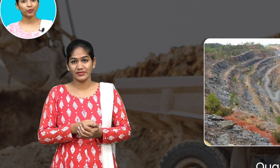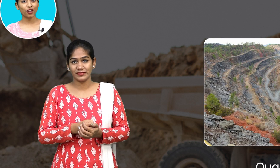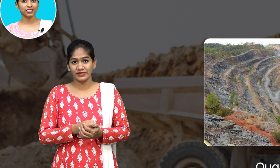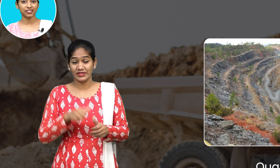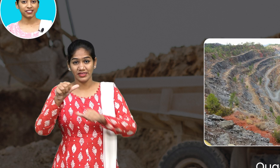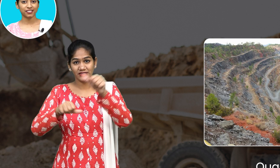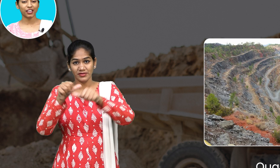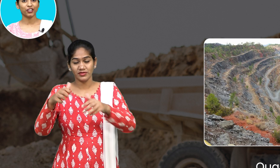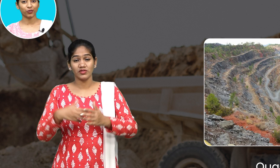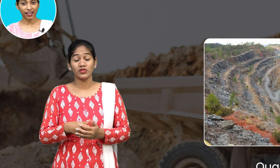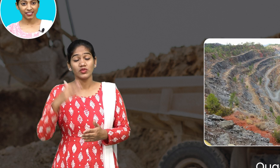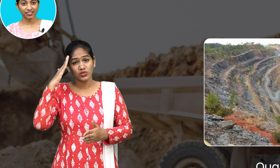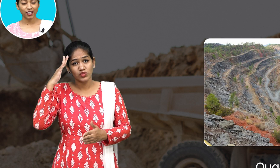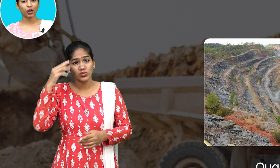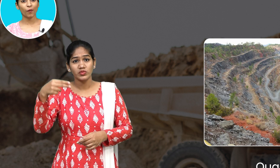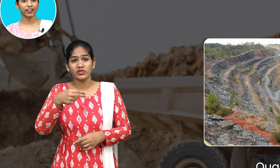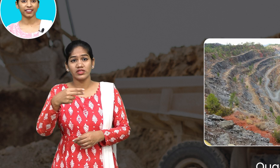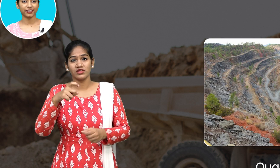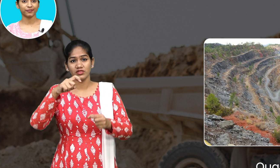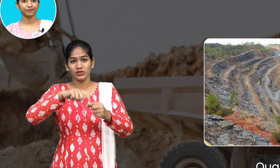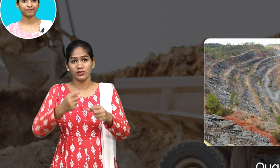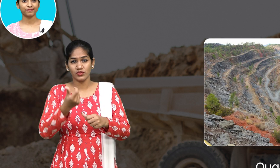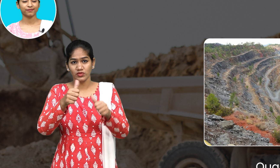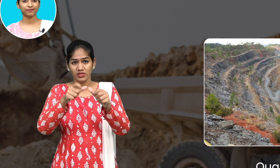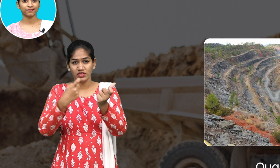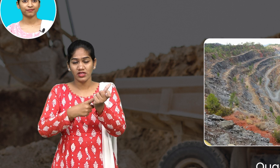by the process known as quarrying.